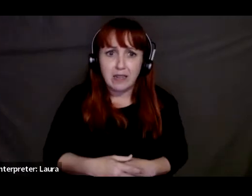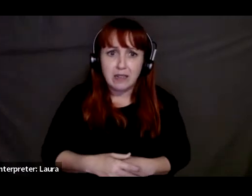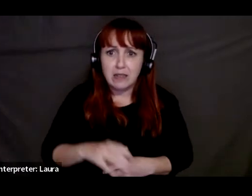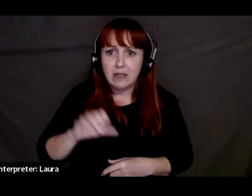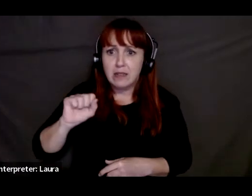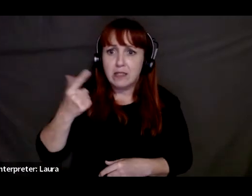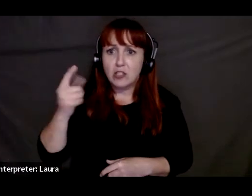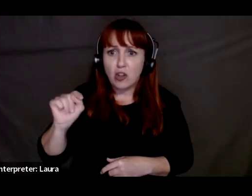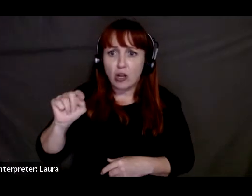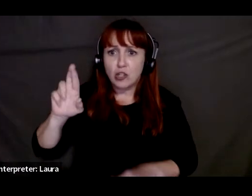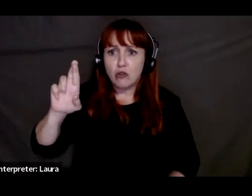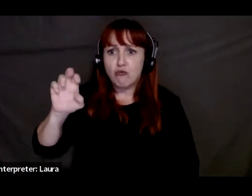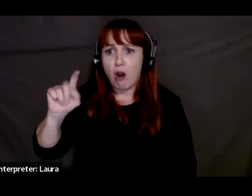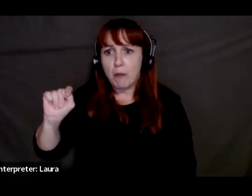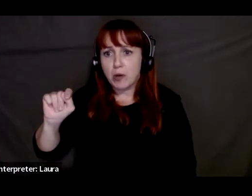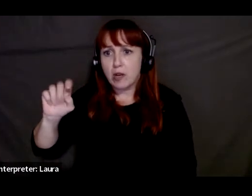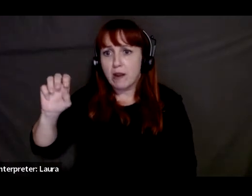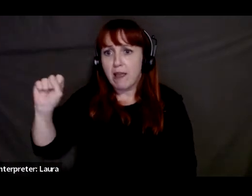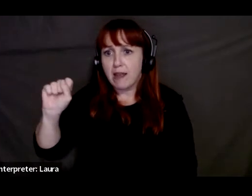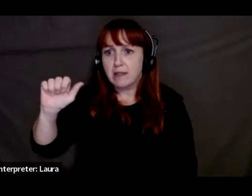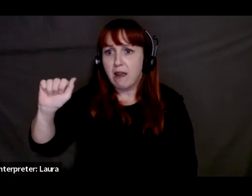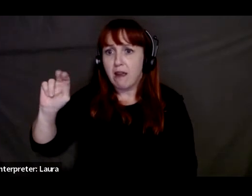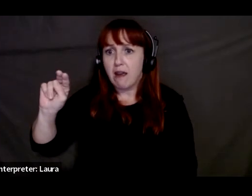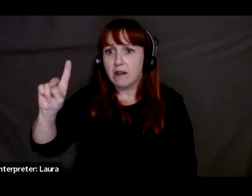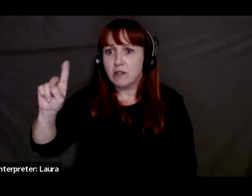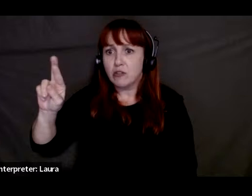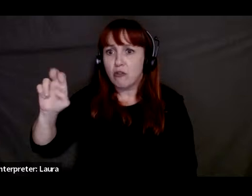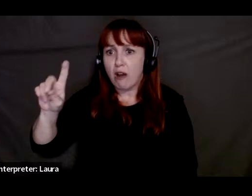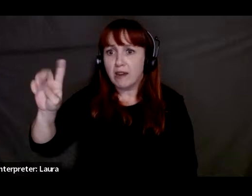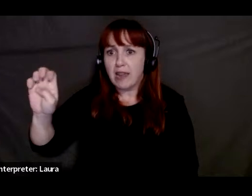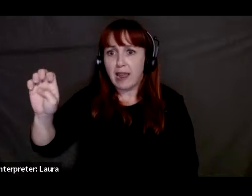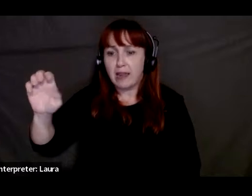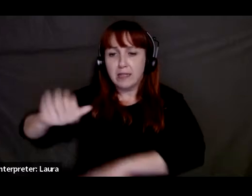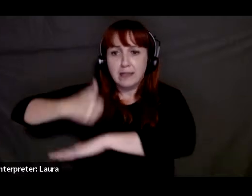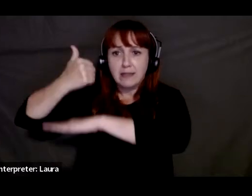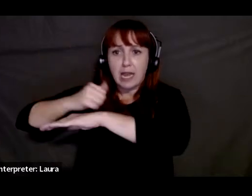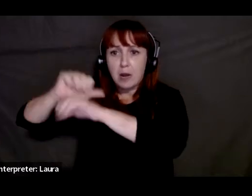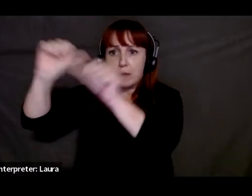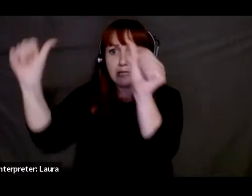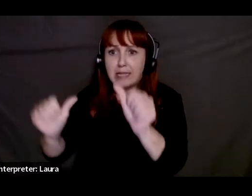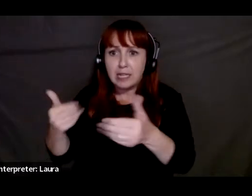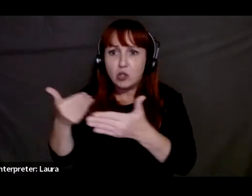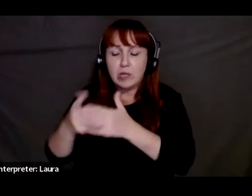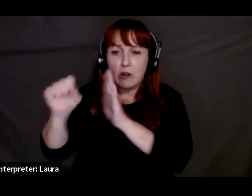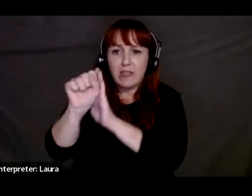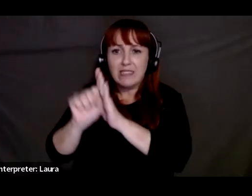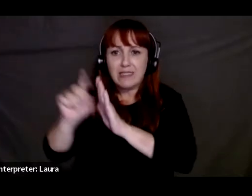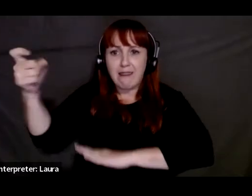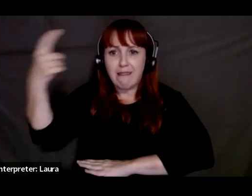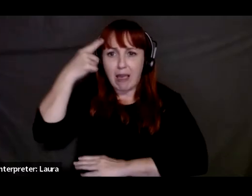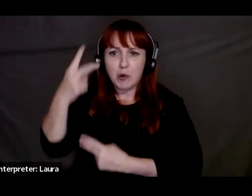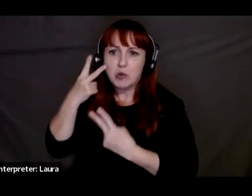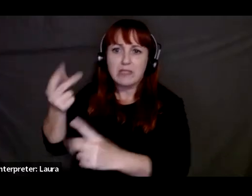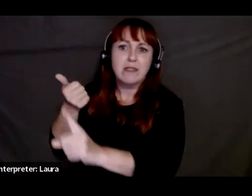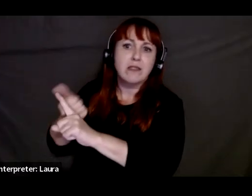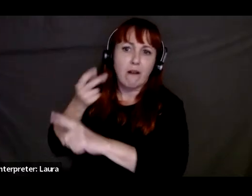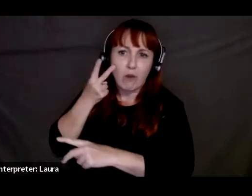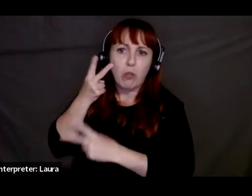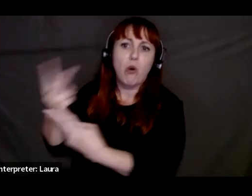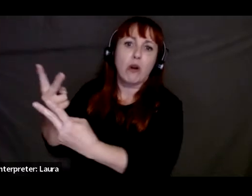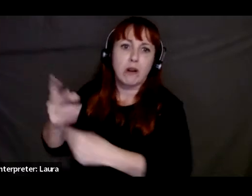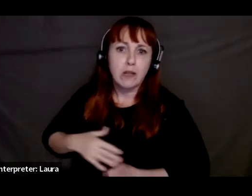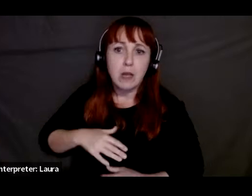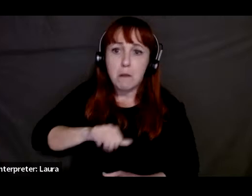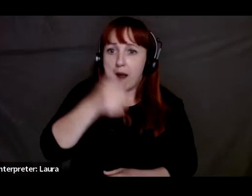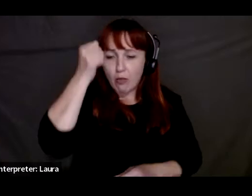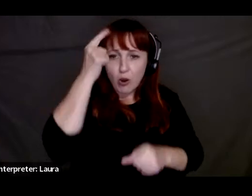Sergeant Robert S. Andrade. His monument is by the state capitol. Go see it for you guys self. My